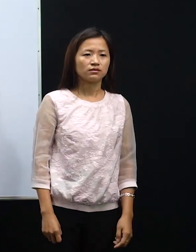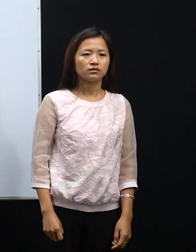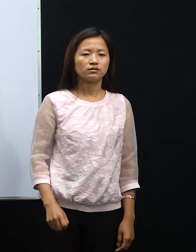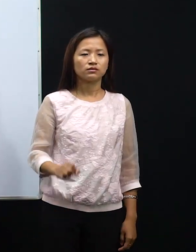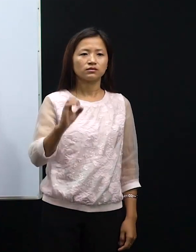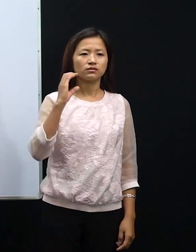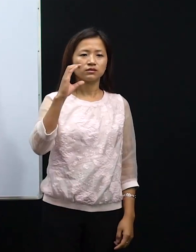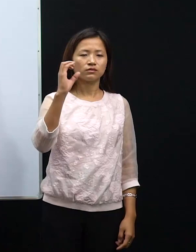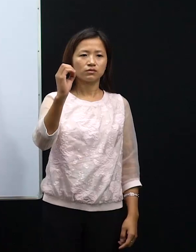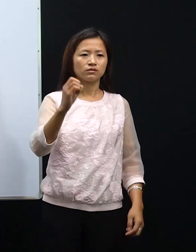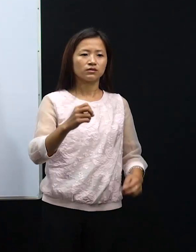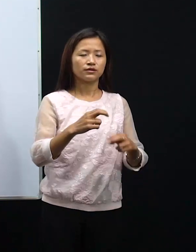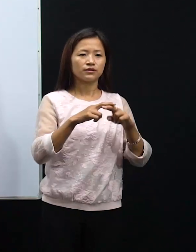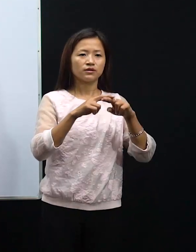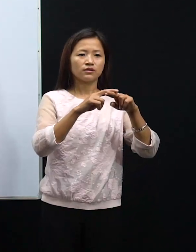coefficient.